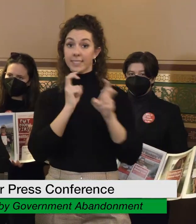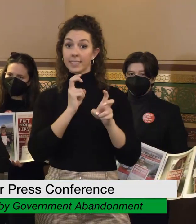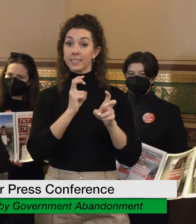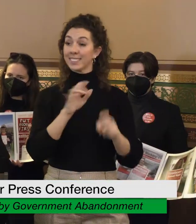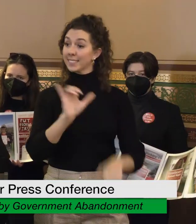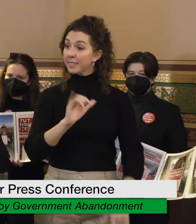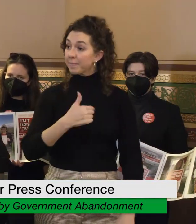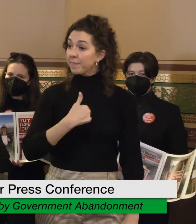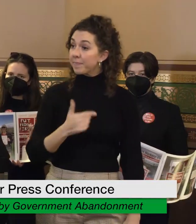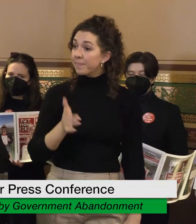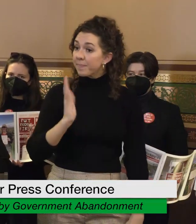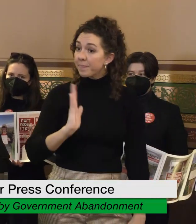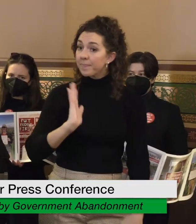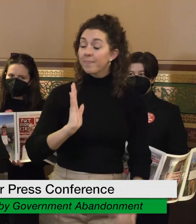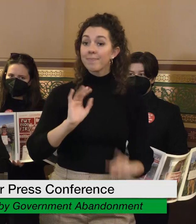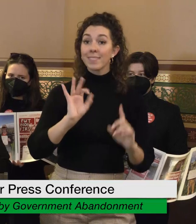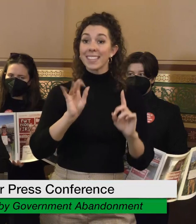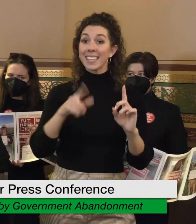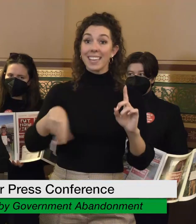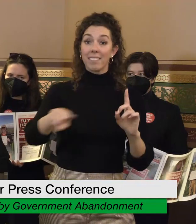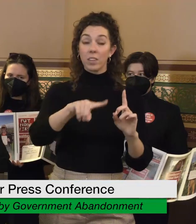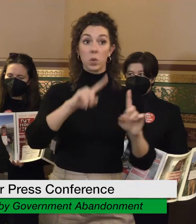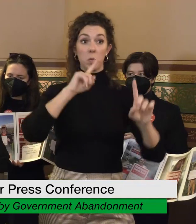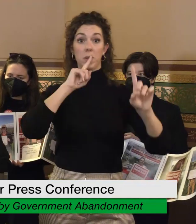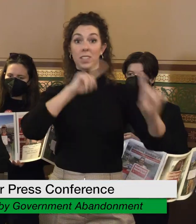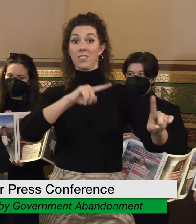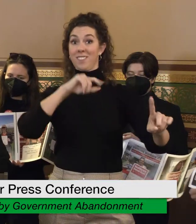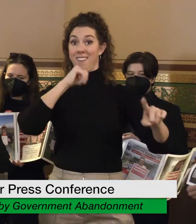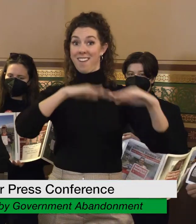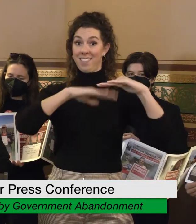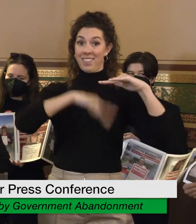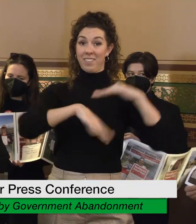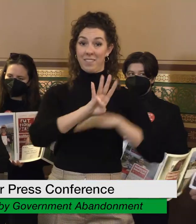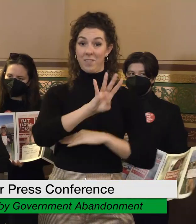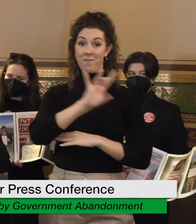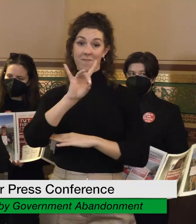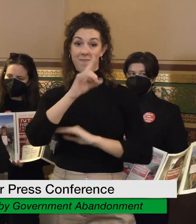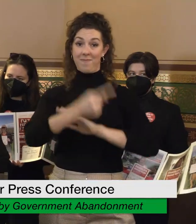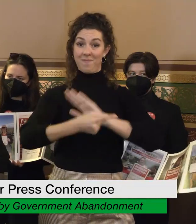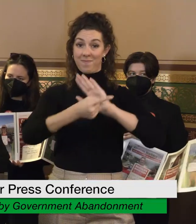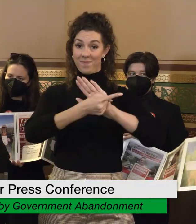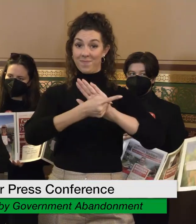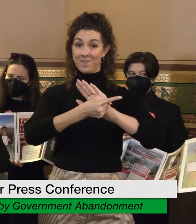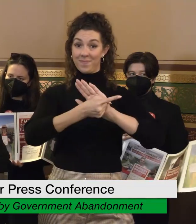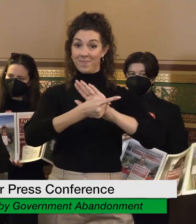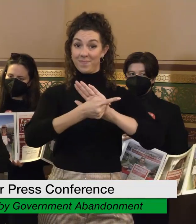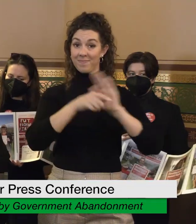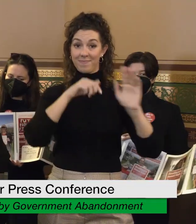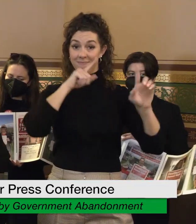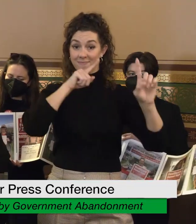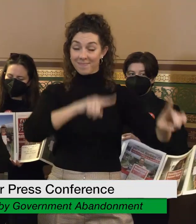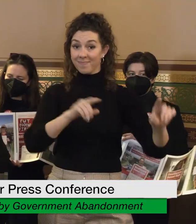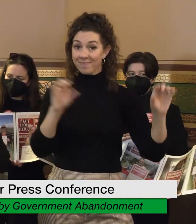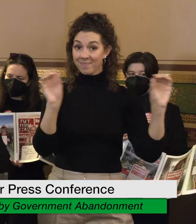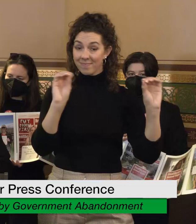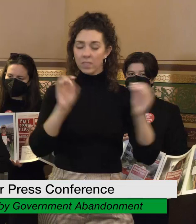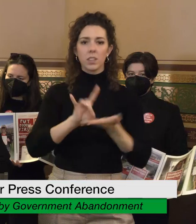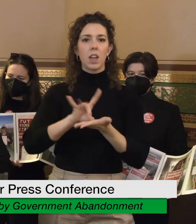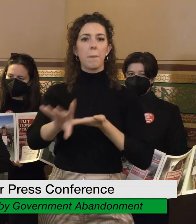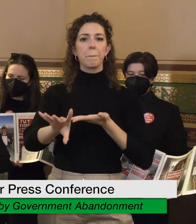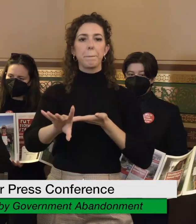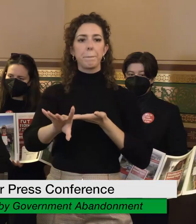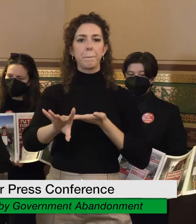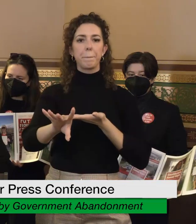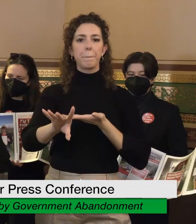was? Because if you don't respond within 48 hours to their program, you get kicked